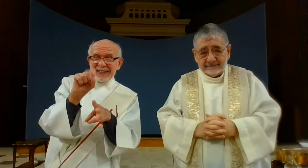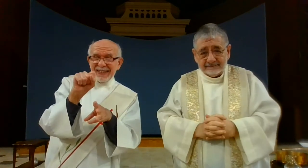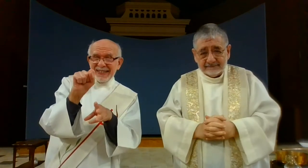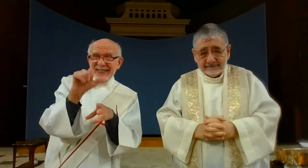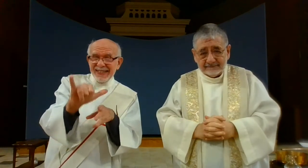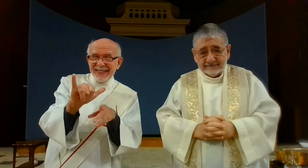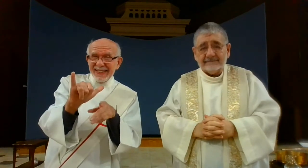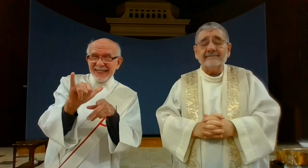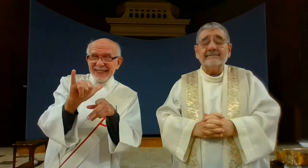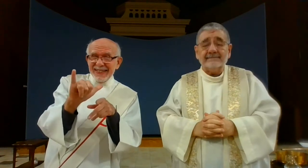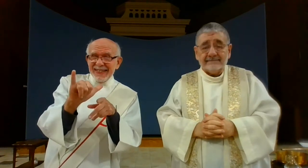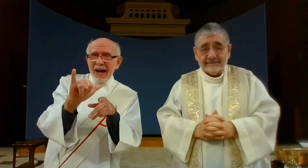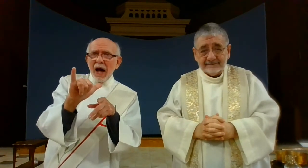The world is messy,